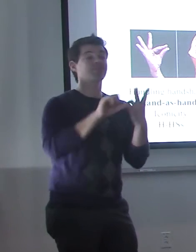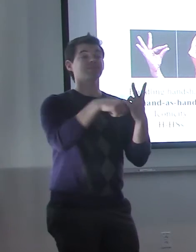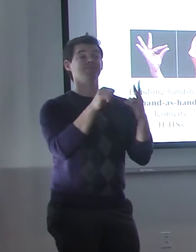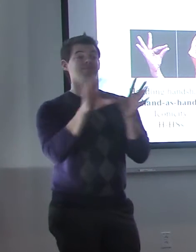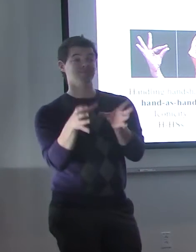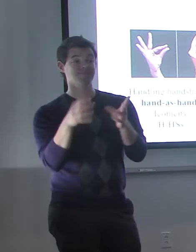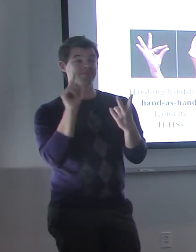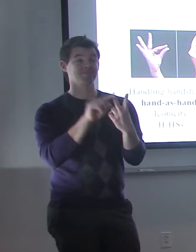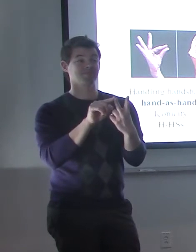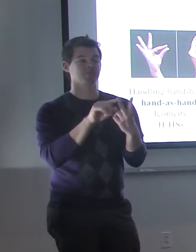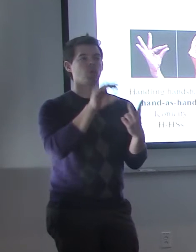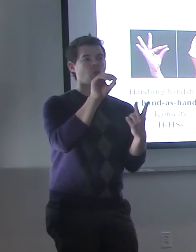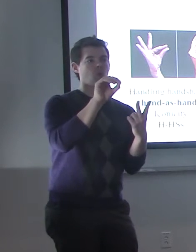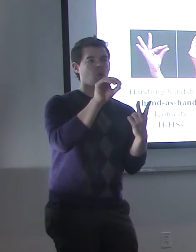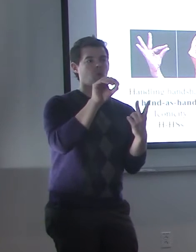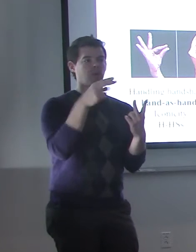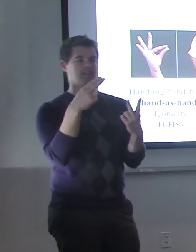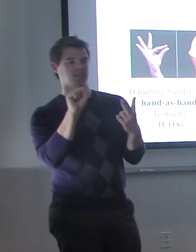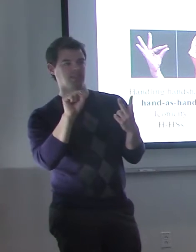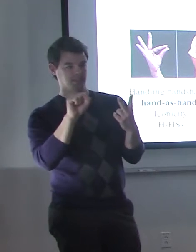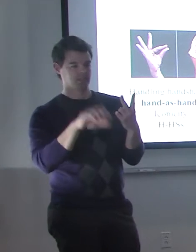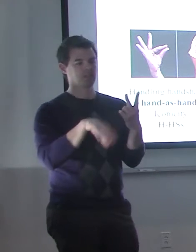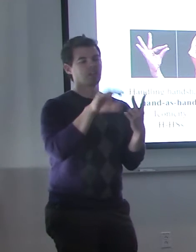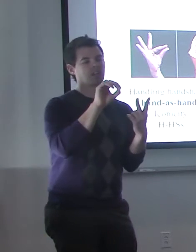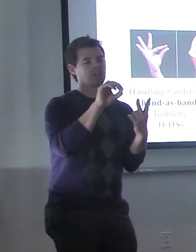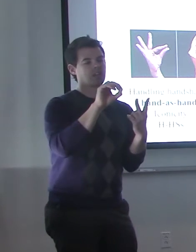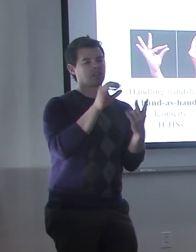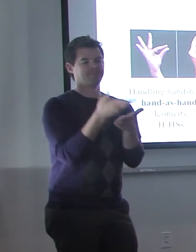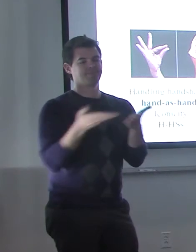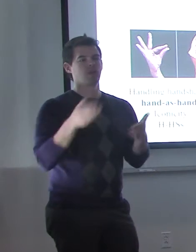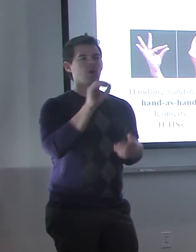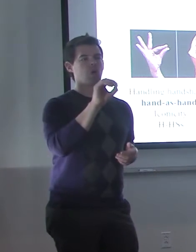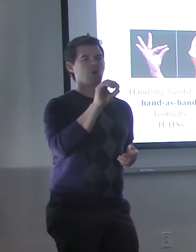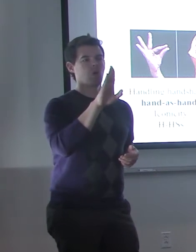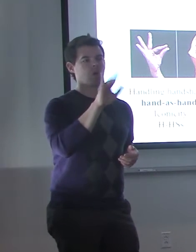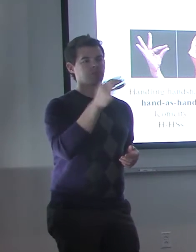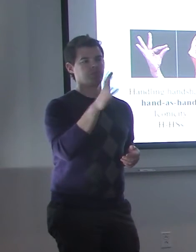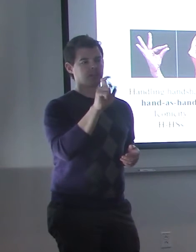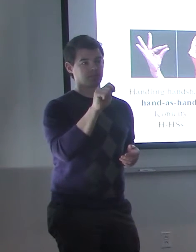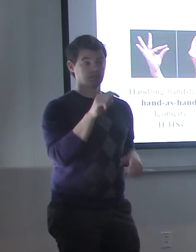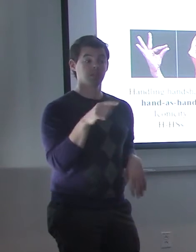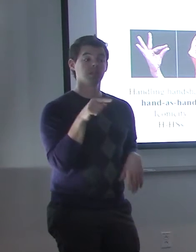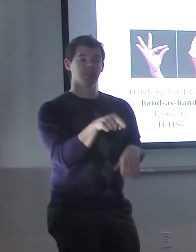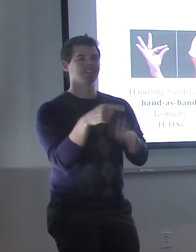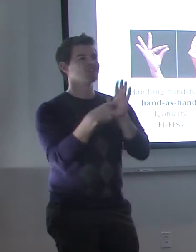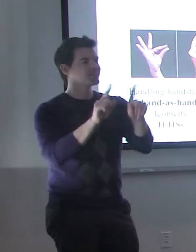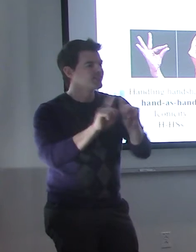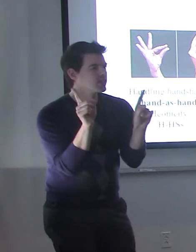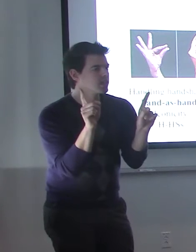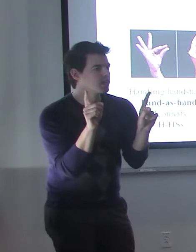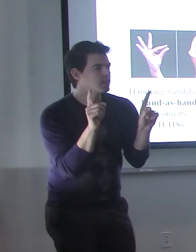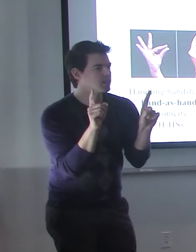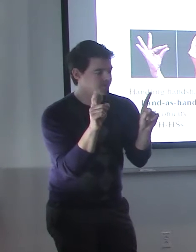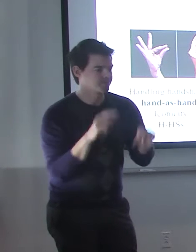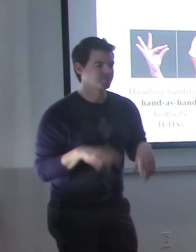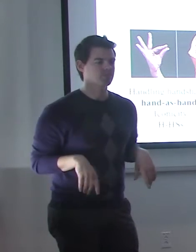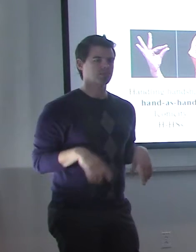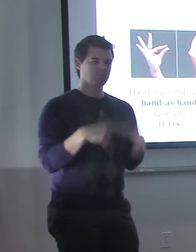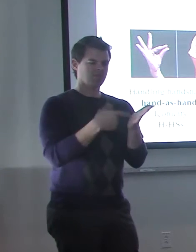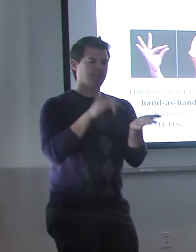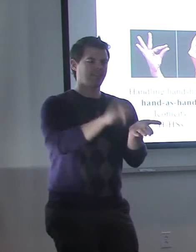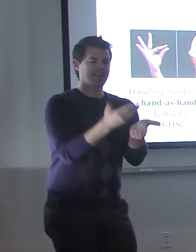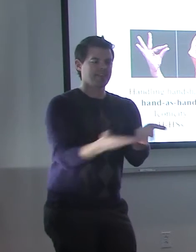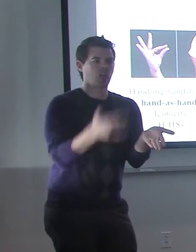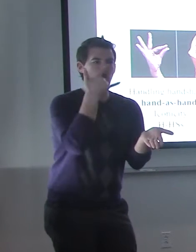called object handshakes. And these have different kind of iconicity because the hand is actually representing some physical properties of